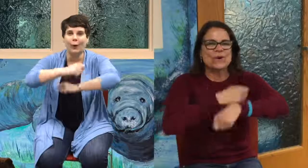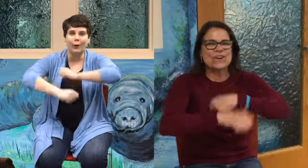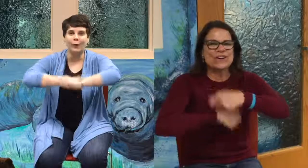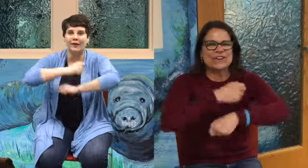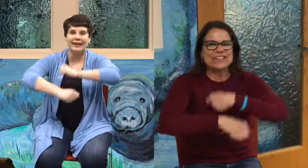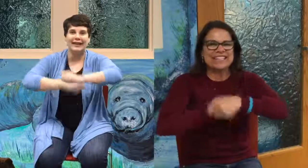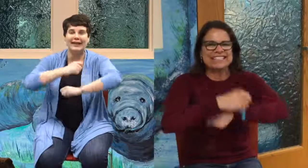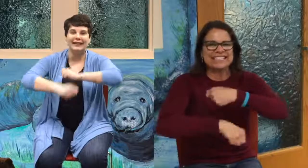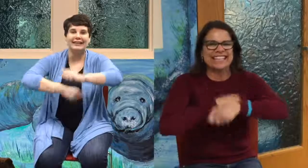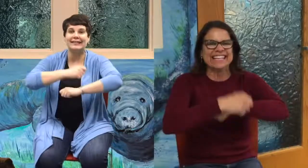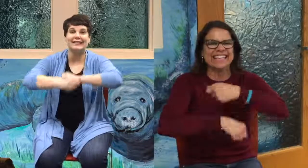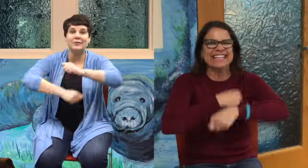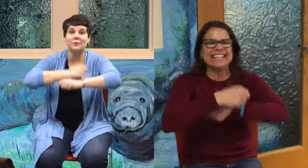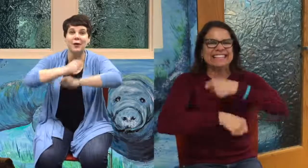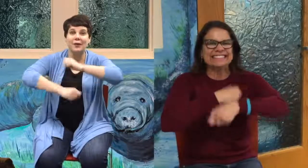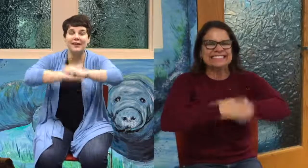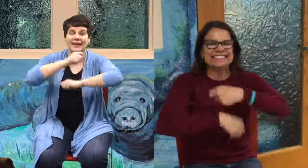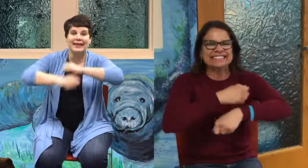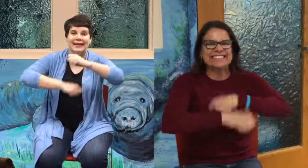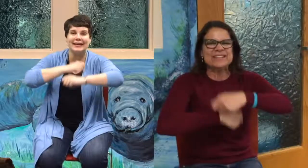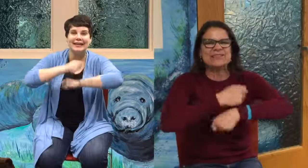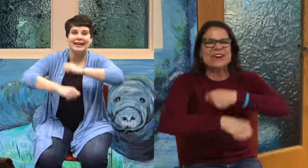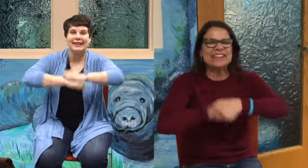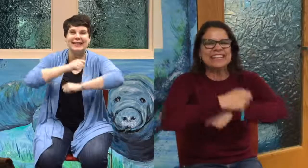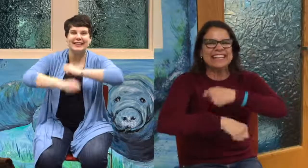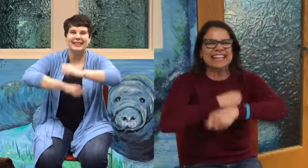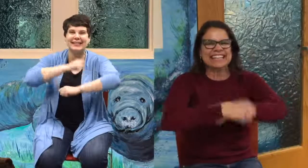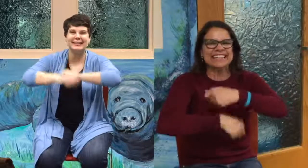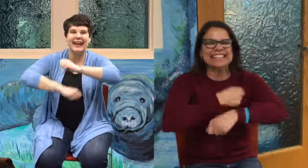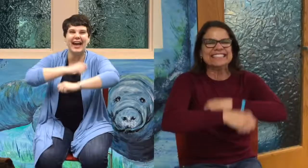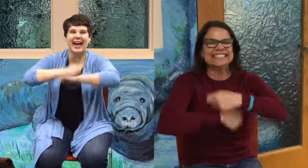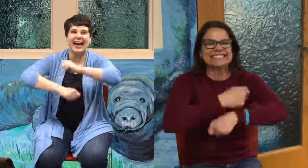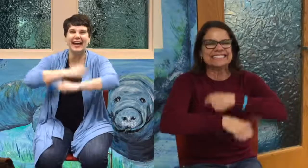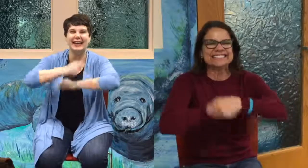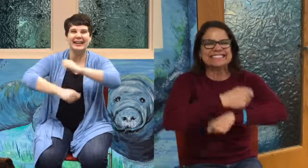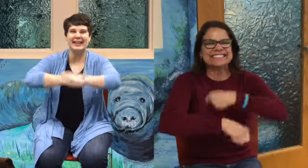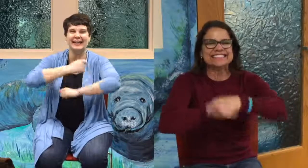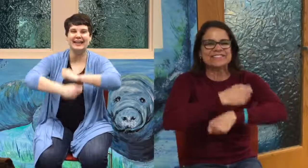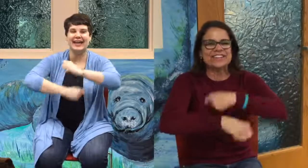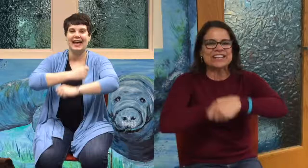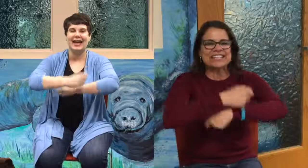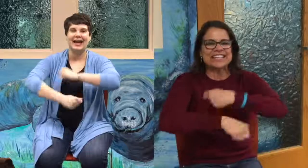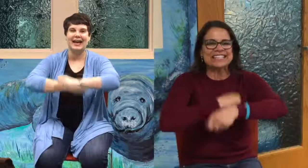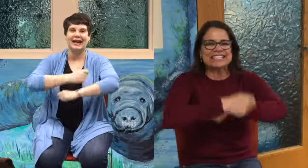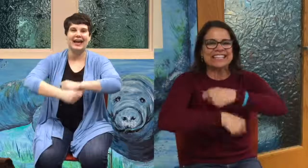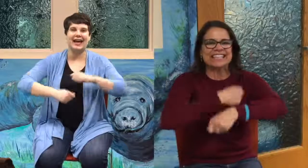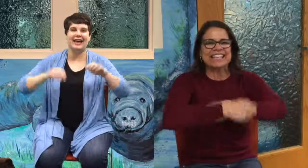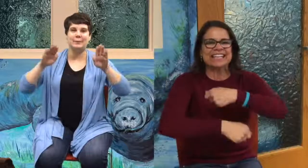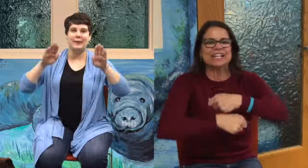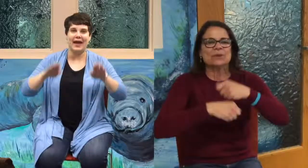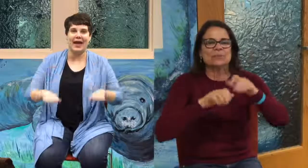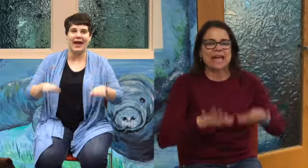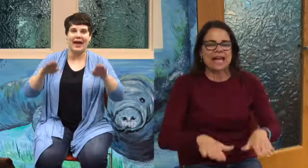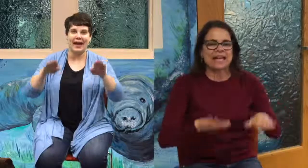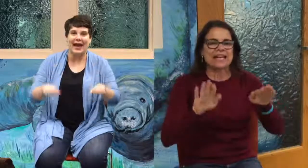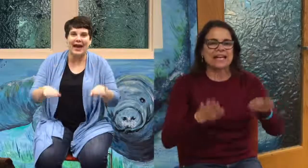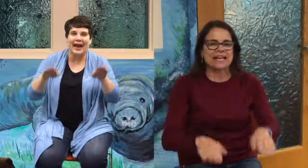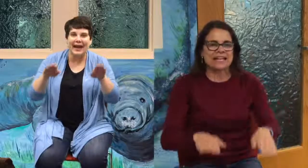Roll it. Let's see you rolling. Keep rolling. Great. Very nice. And